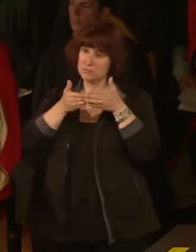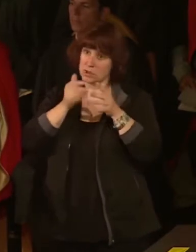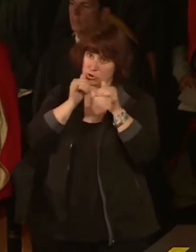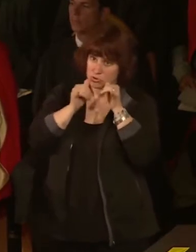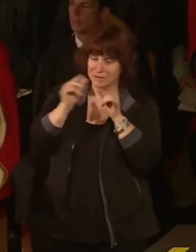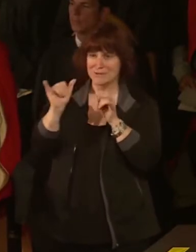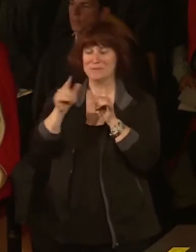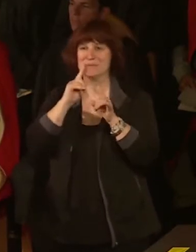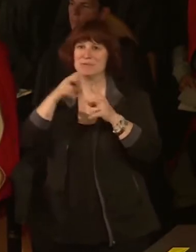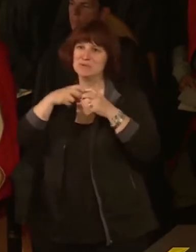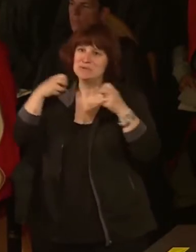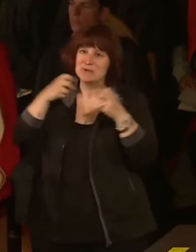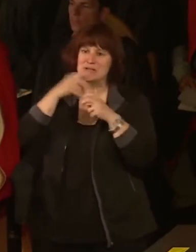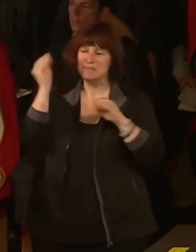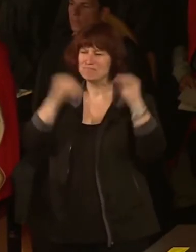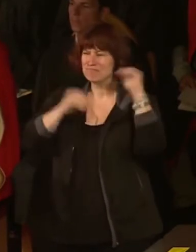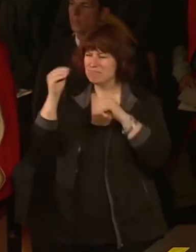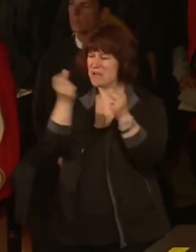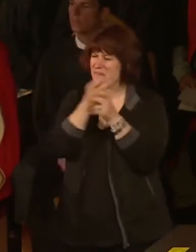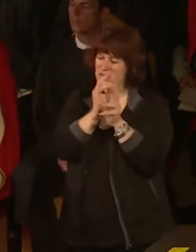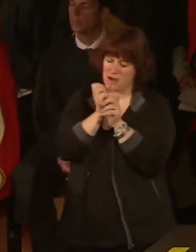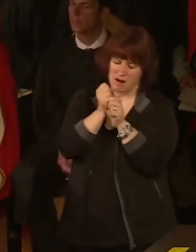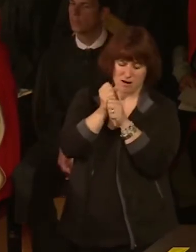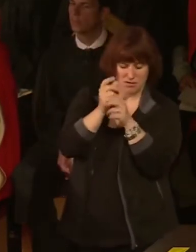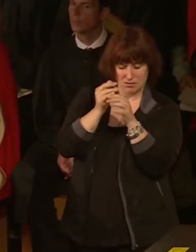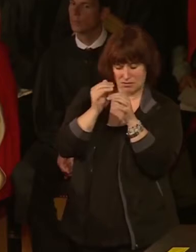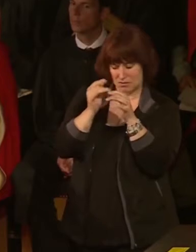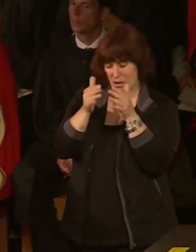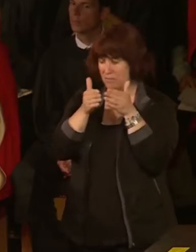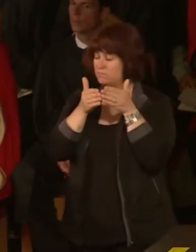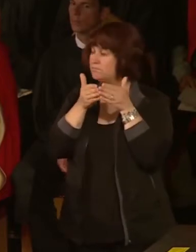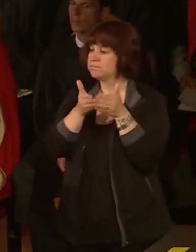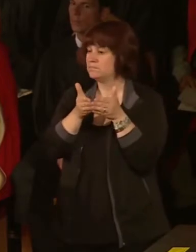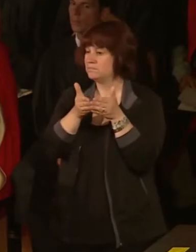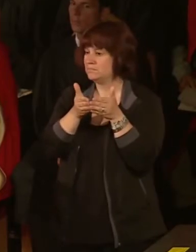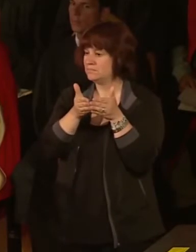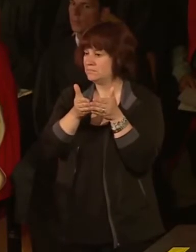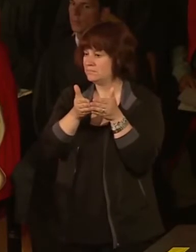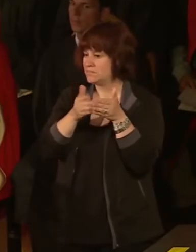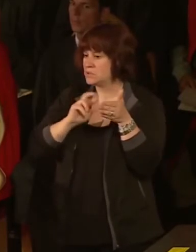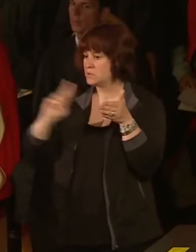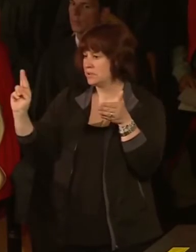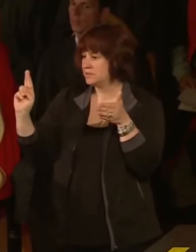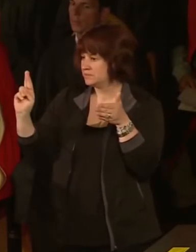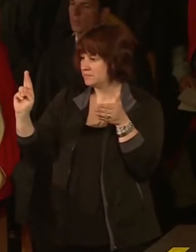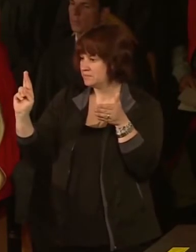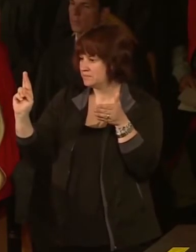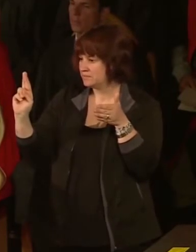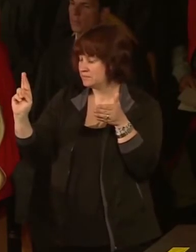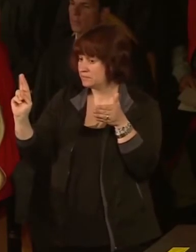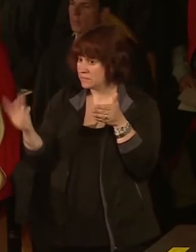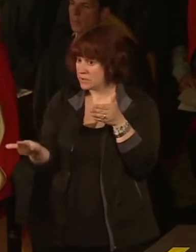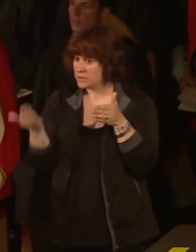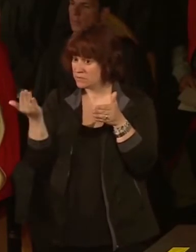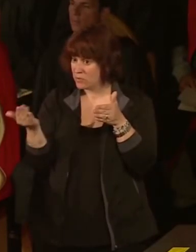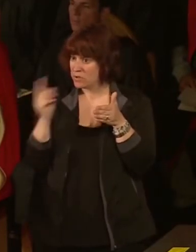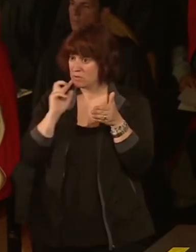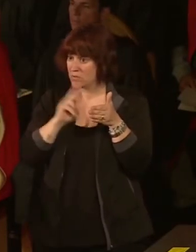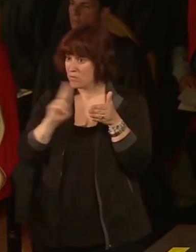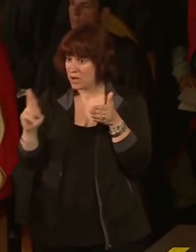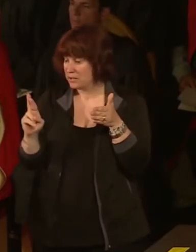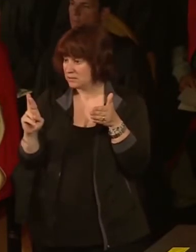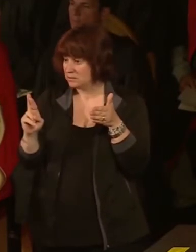drinking, stretching, stuffing. All that has produced a finished vessel that this morning is in the